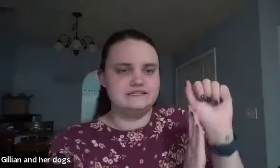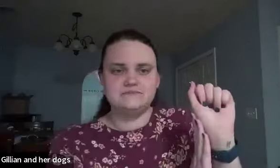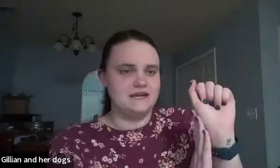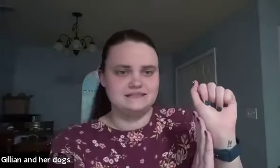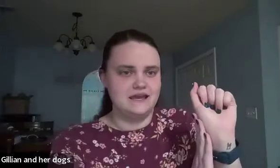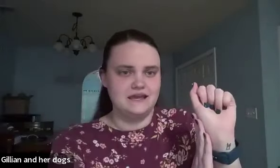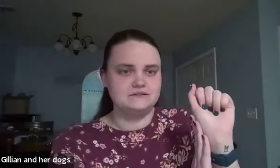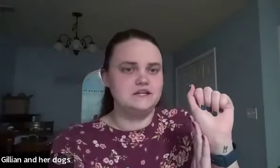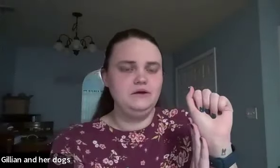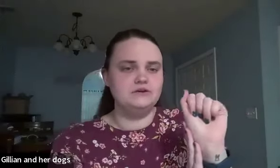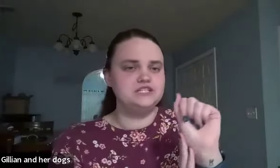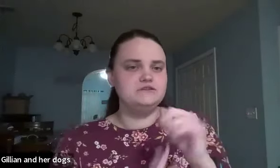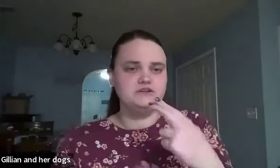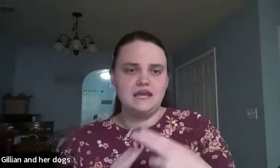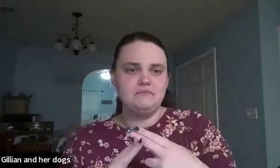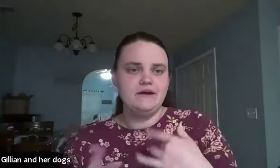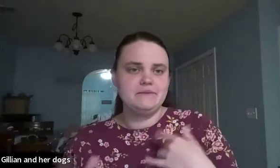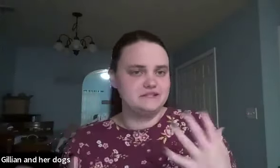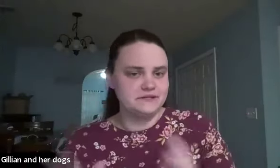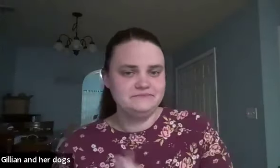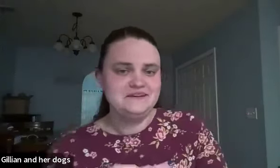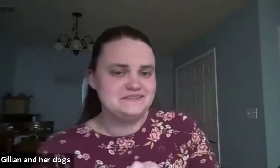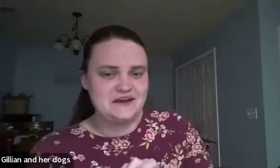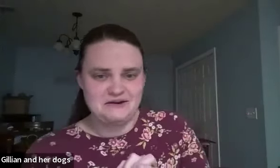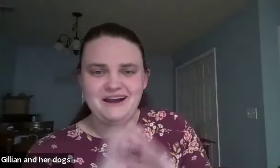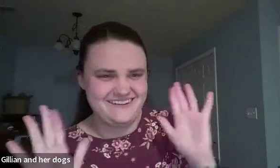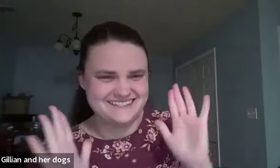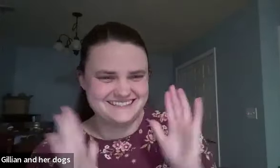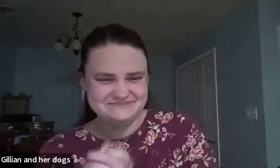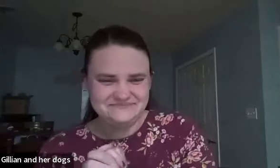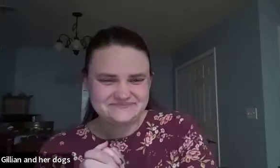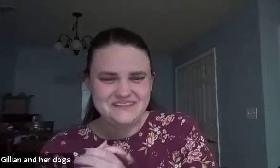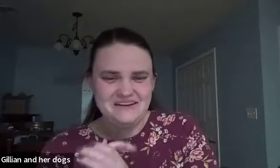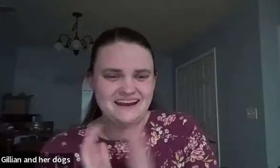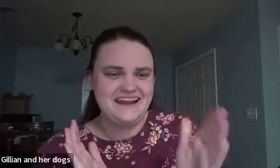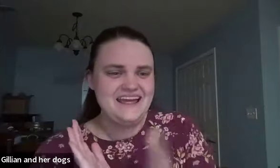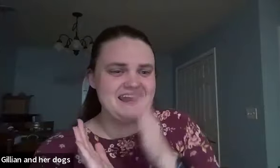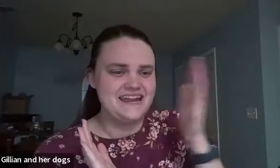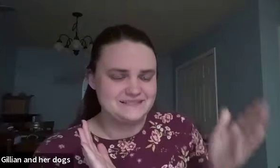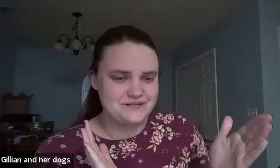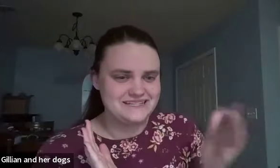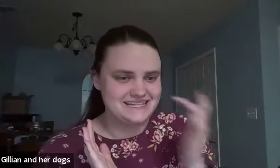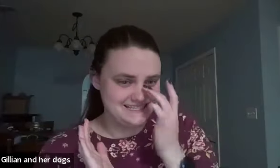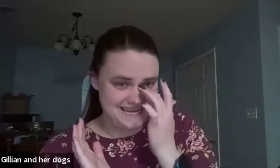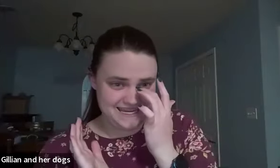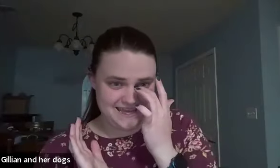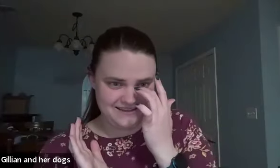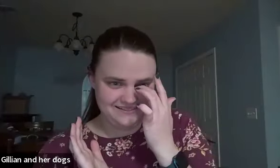to skip the next A. And I was like, no, she knows her name. What am I doing? So awesome. All right. Next person is